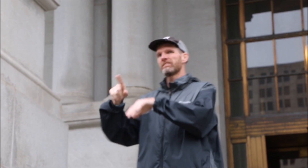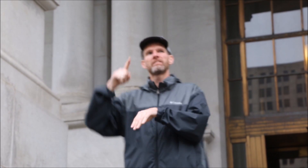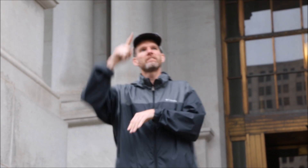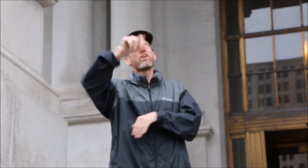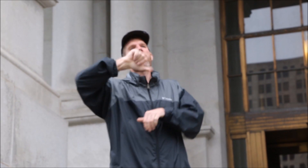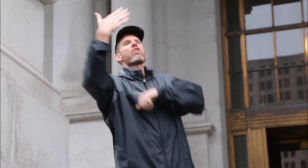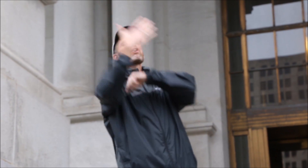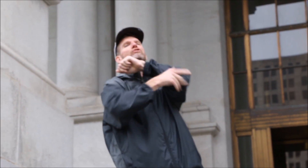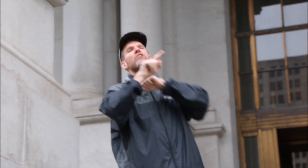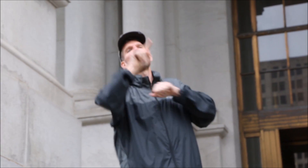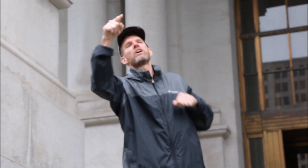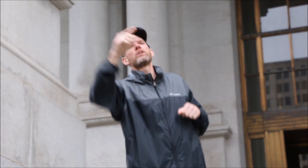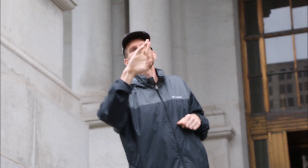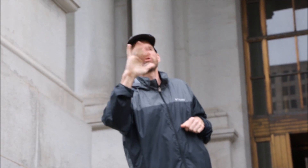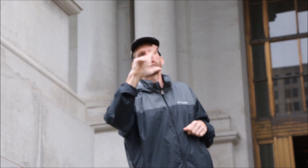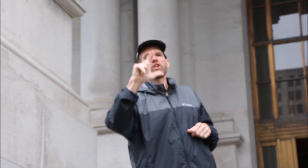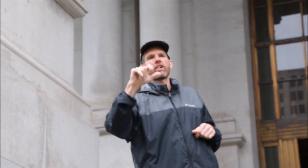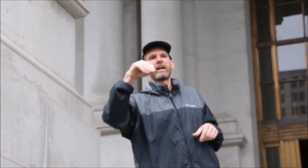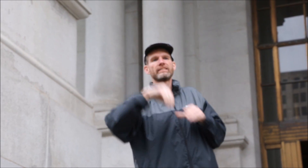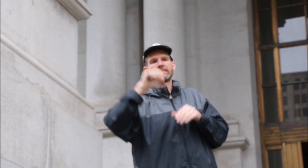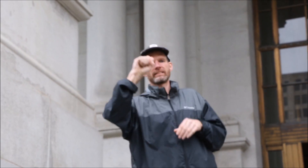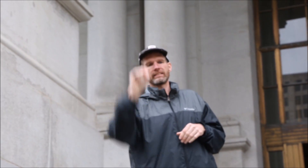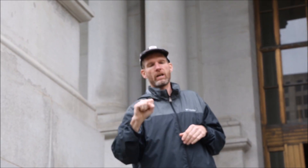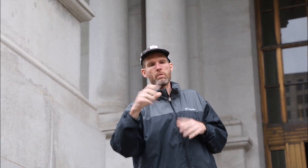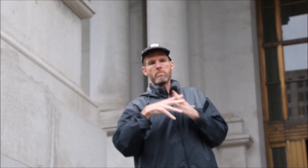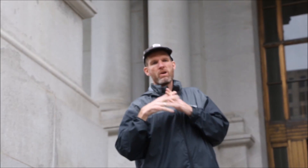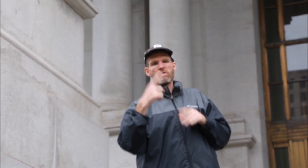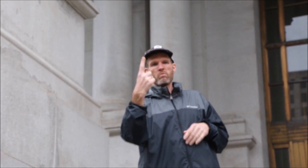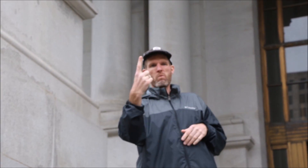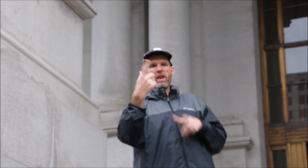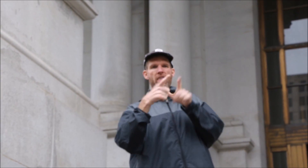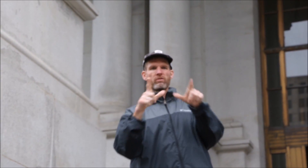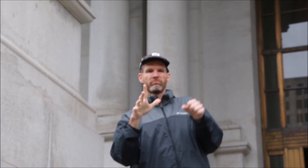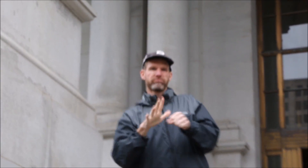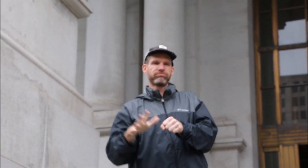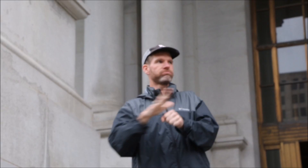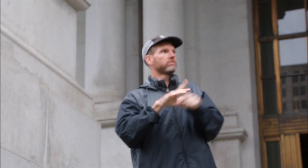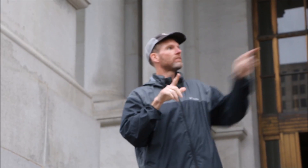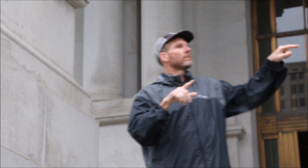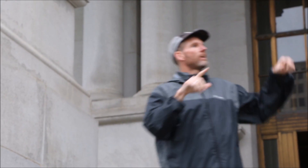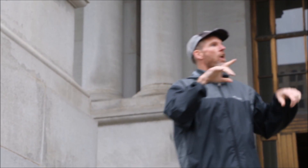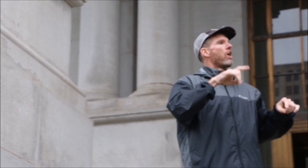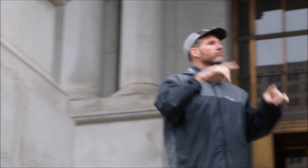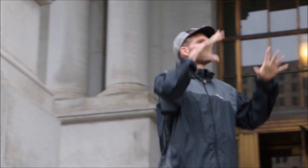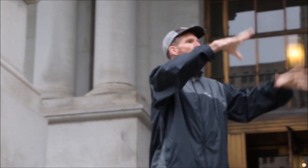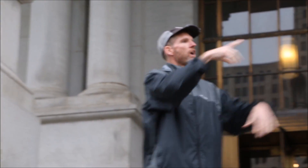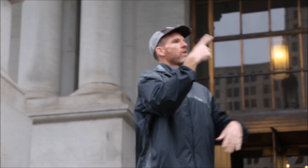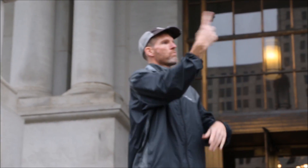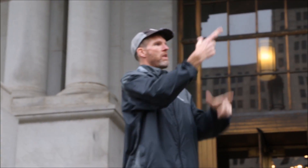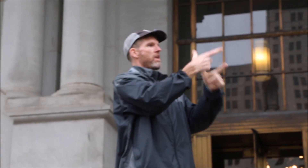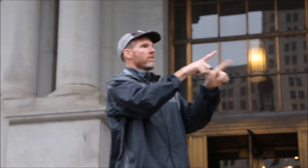schools for the deaf. Not just one school, but all 7. Right? We have different schools in different parts of the state.